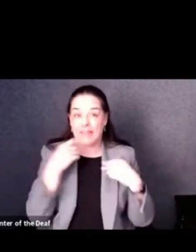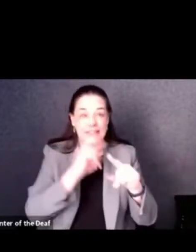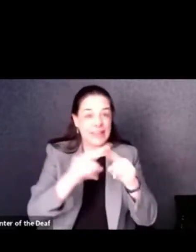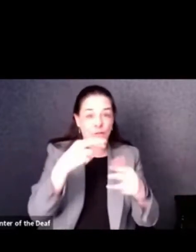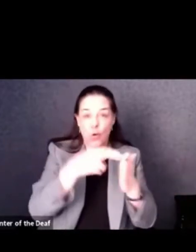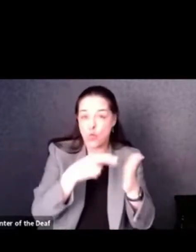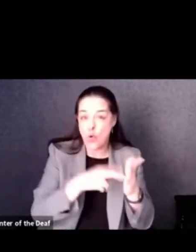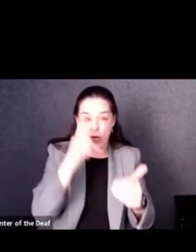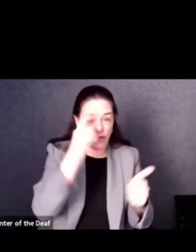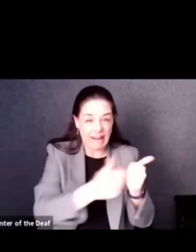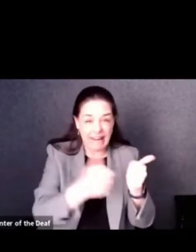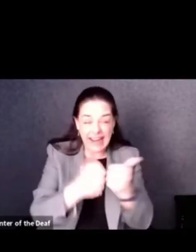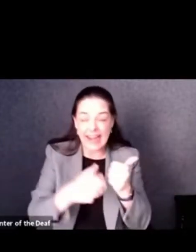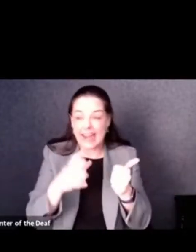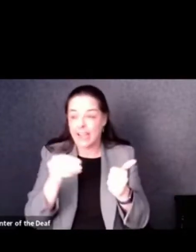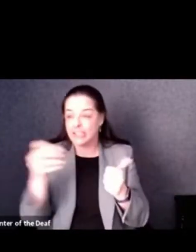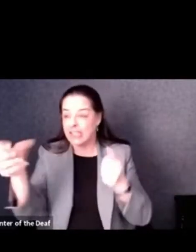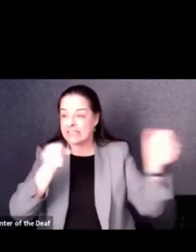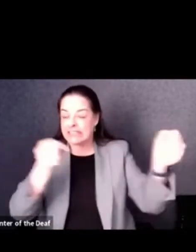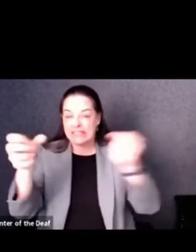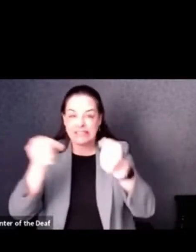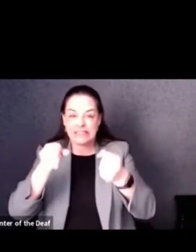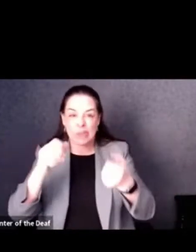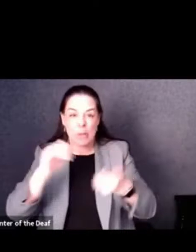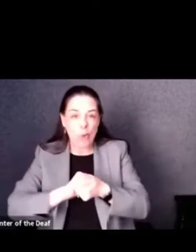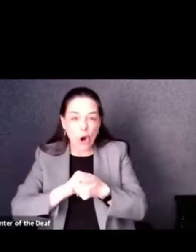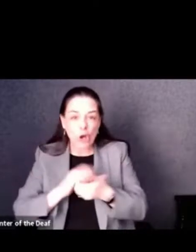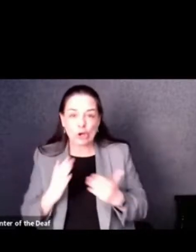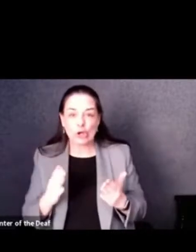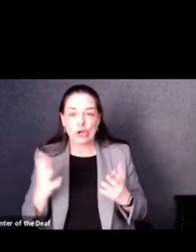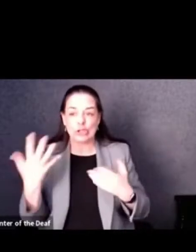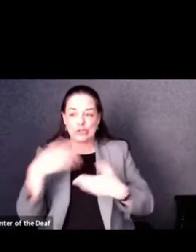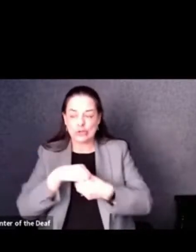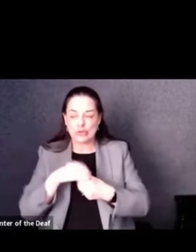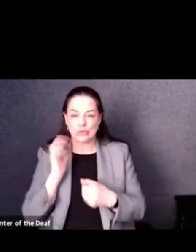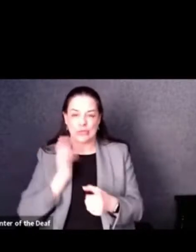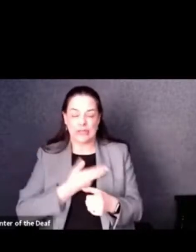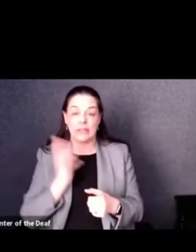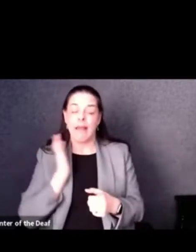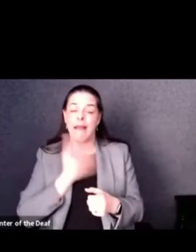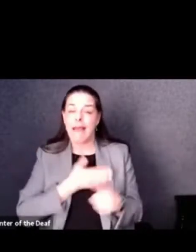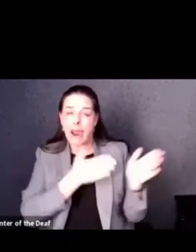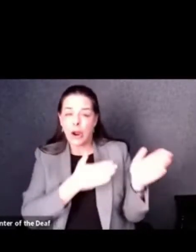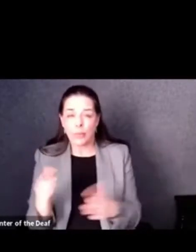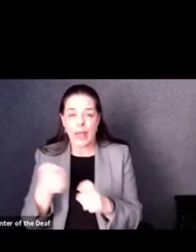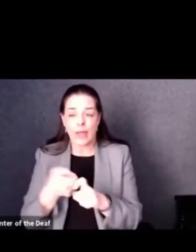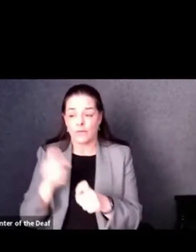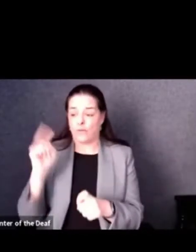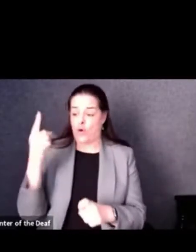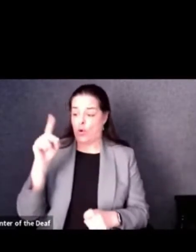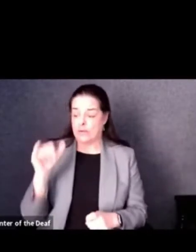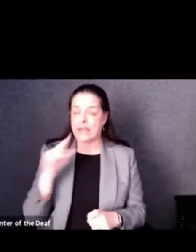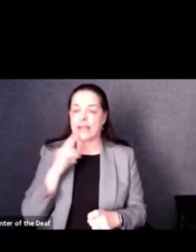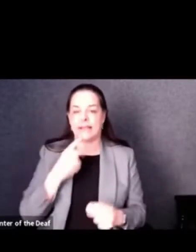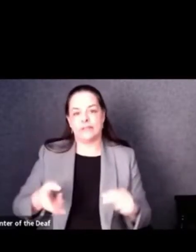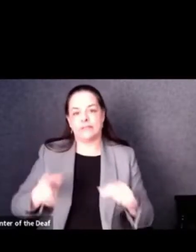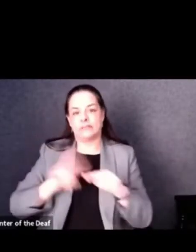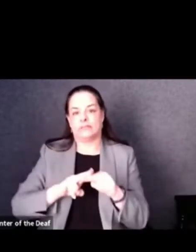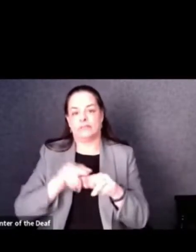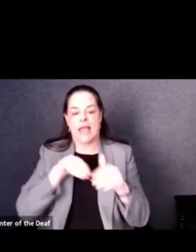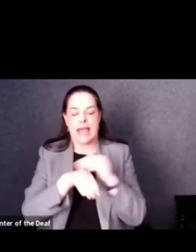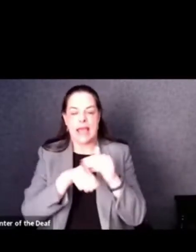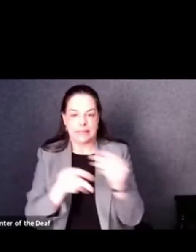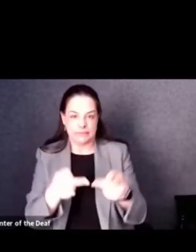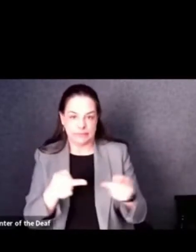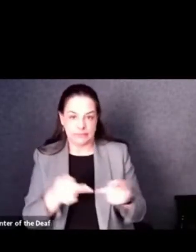getting partners on board, all of those things. Our strategy from day one has been to increase access points and to get